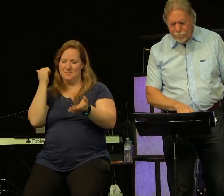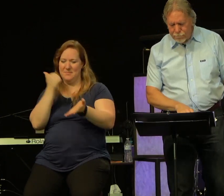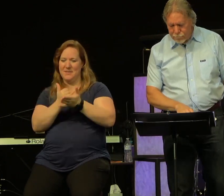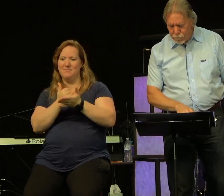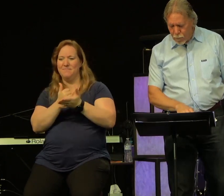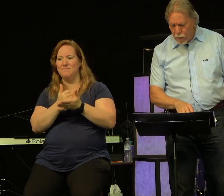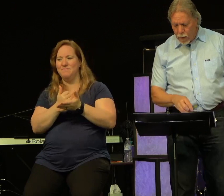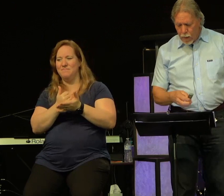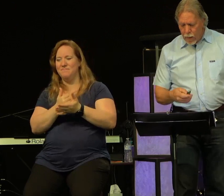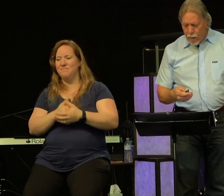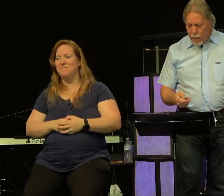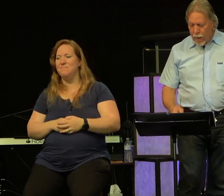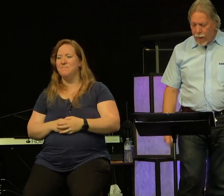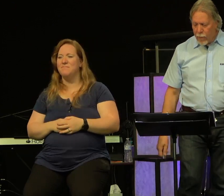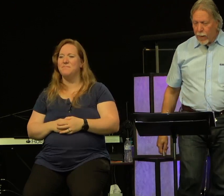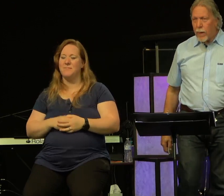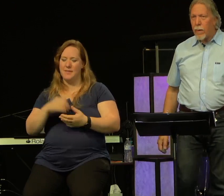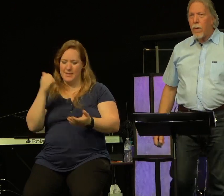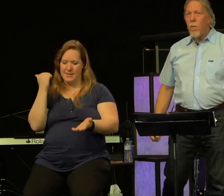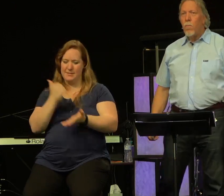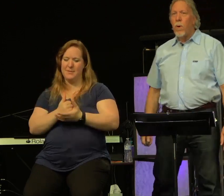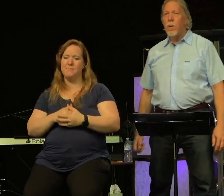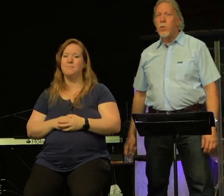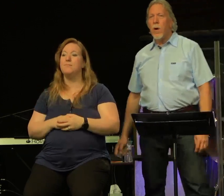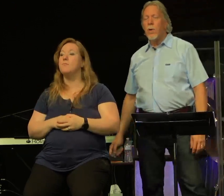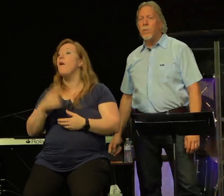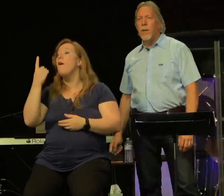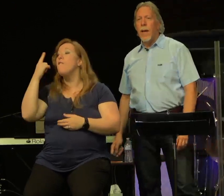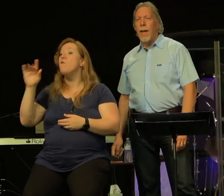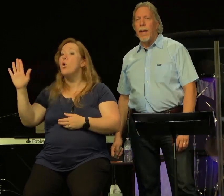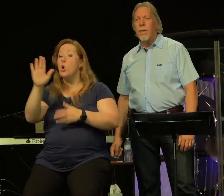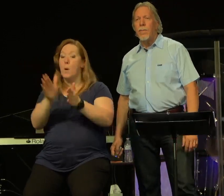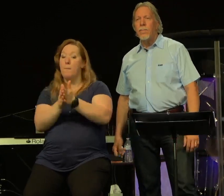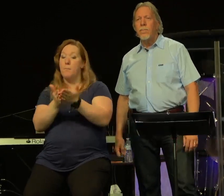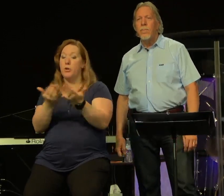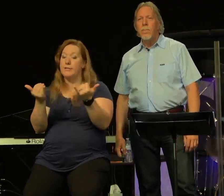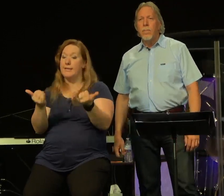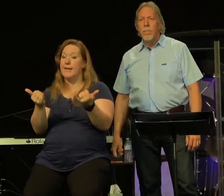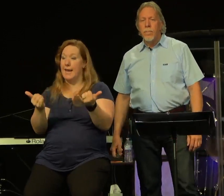amen. Amen. For your journal today,